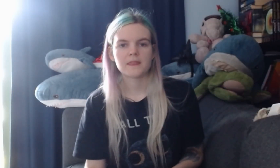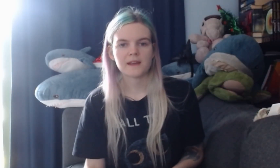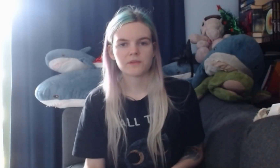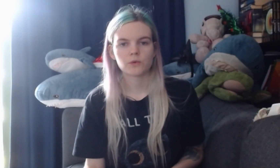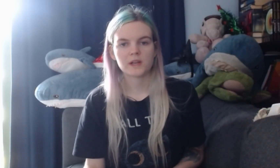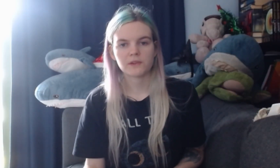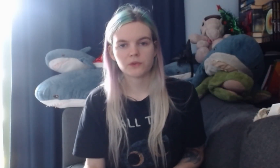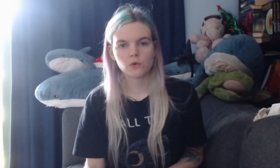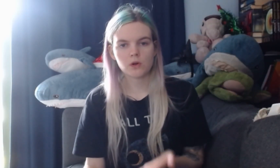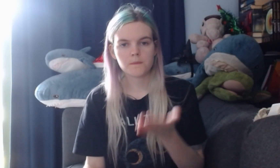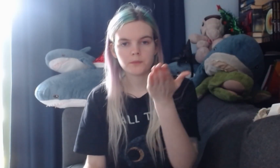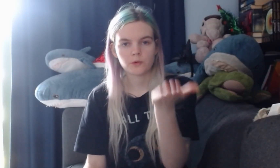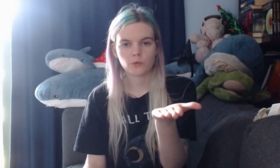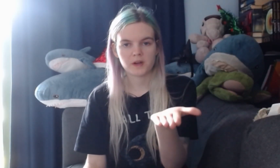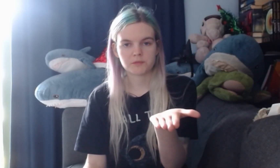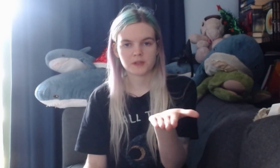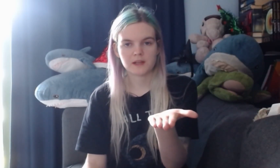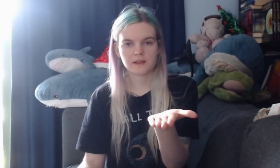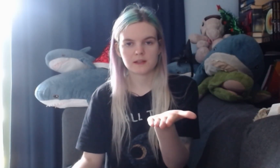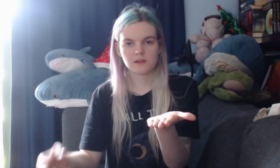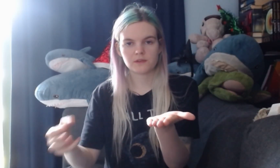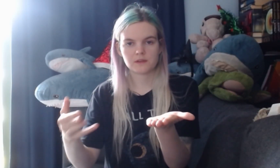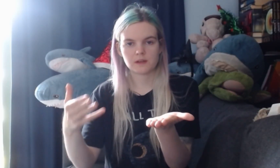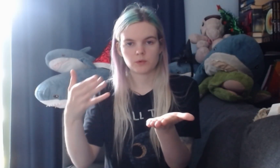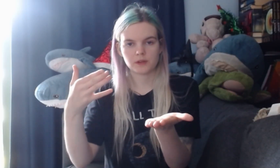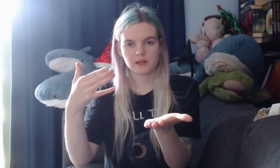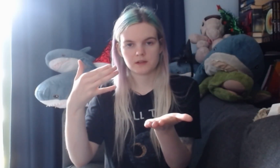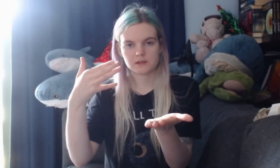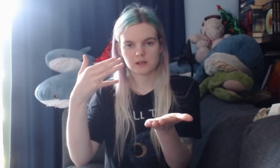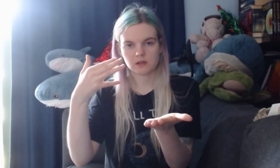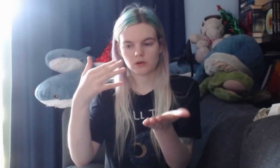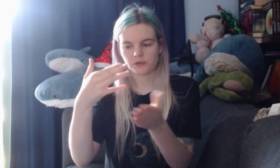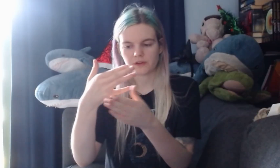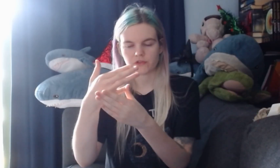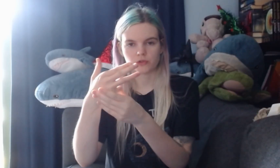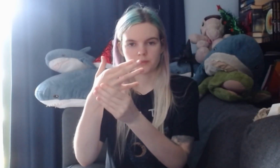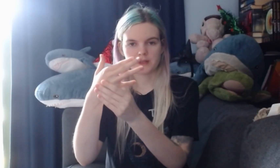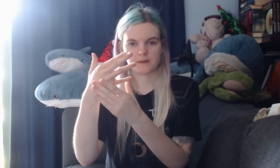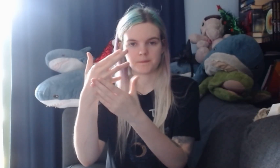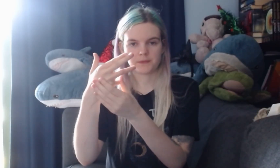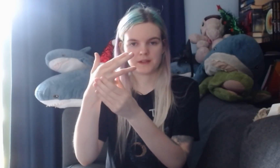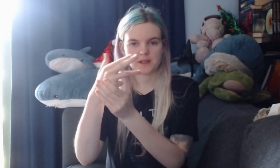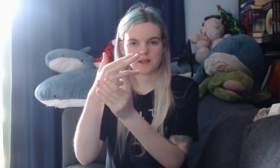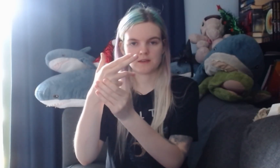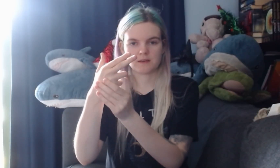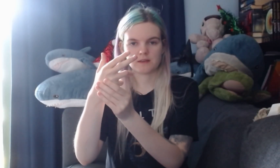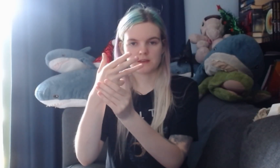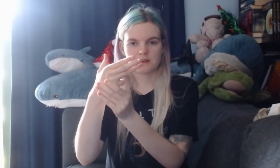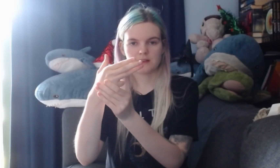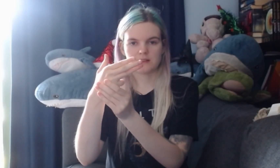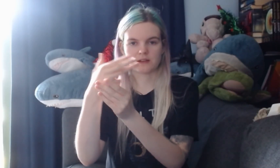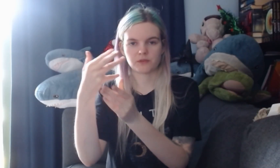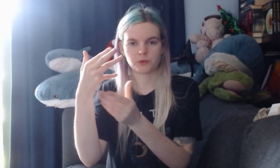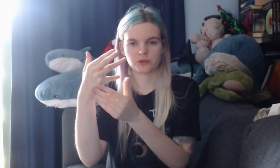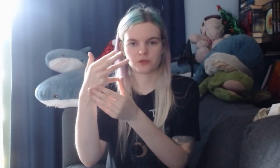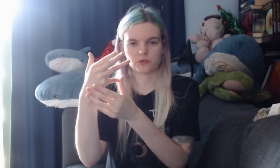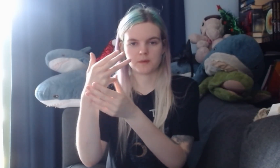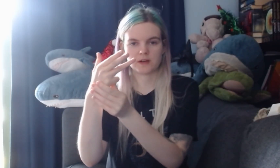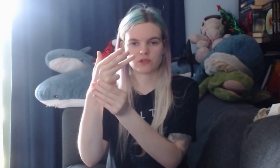Next we get school. We have one hand like this and then one hand that goes, this should be in. It doesn't want to imagine that